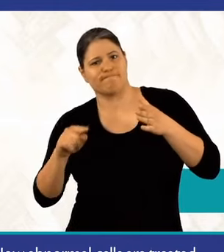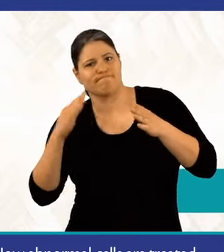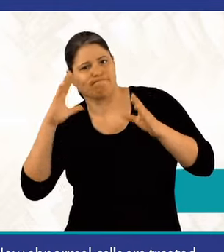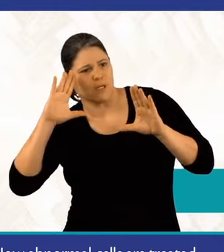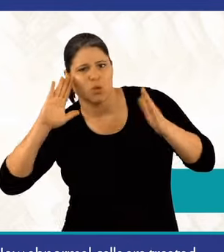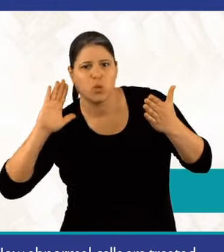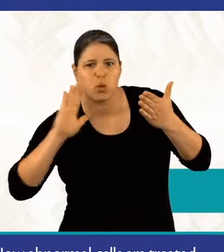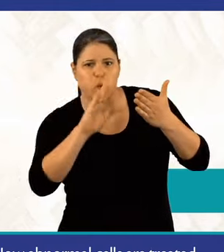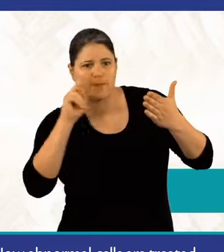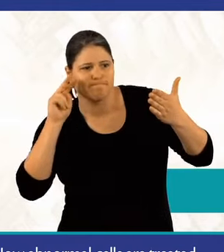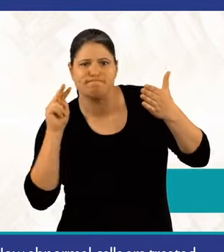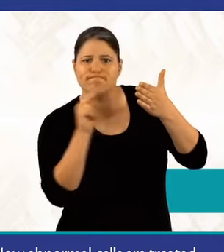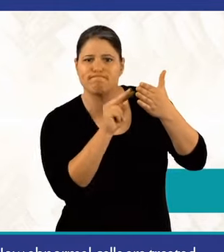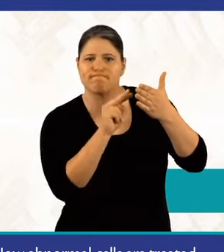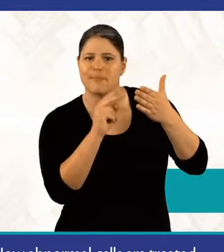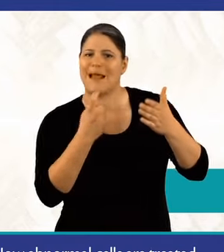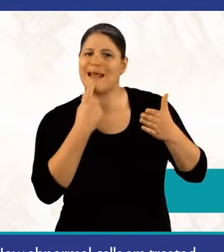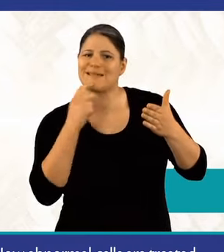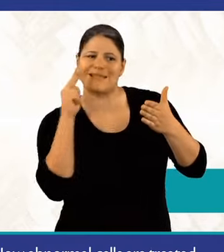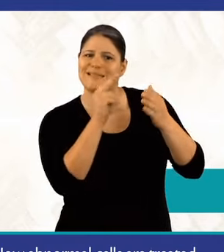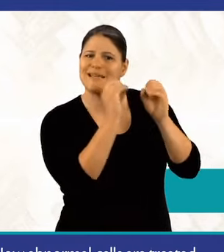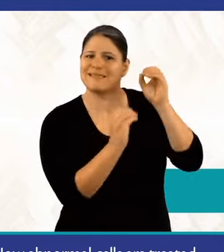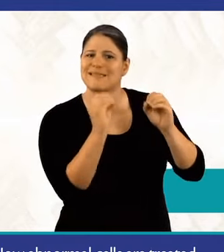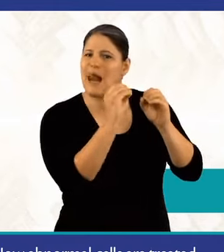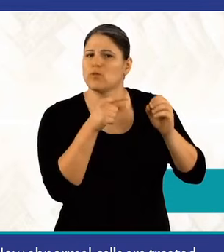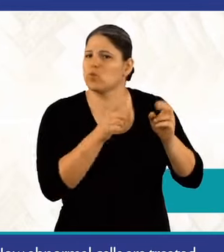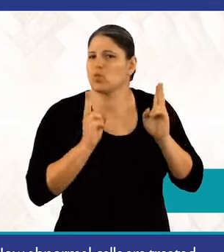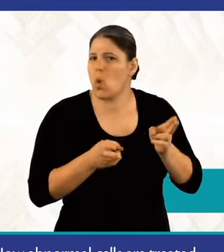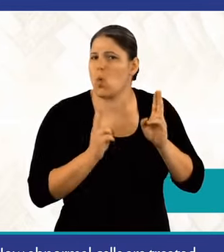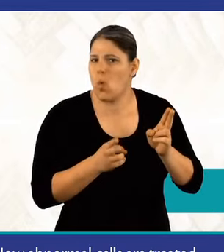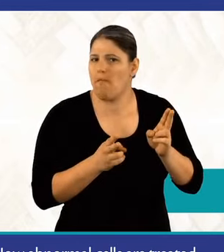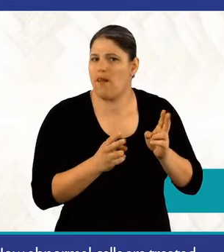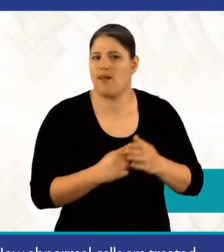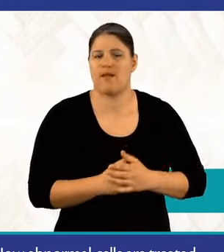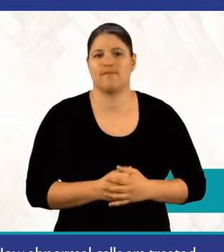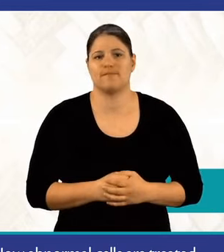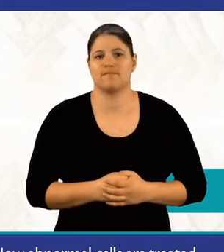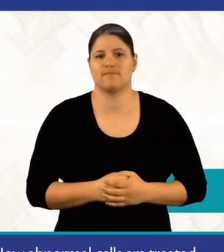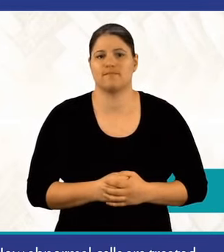It magnifies the cervix and vaginal wall so that the abnormal cells can be found.